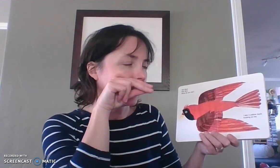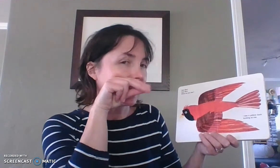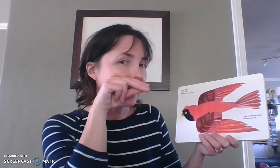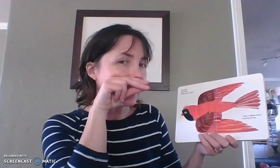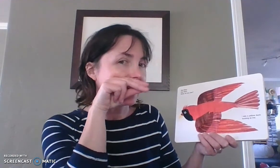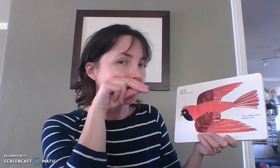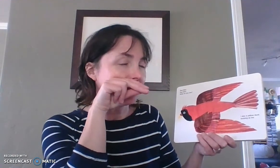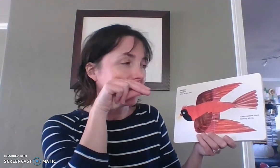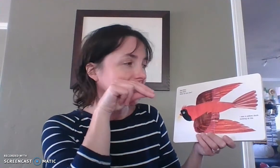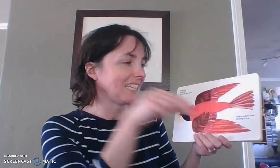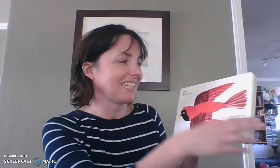Looking at me.